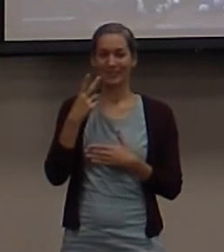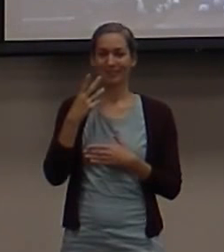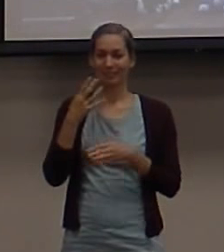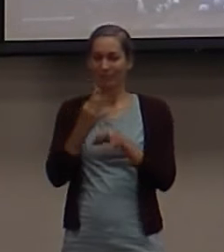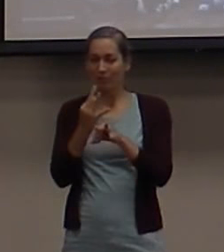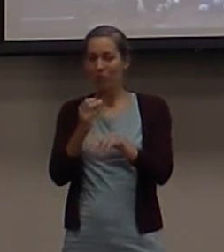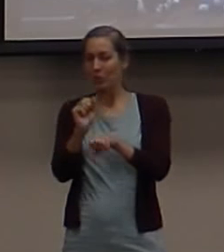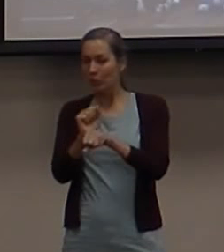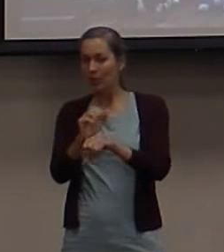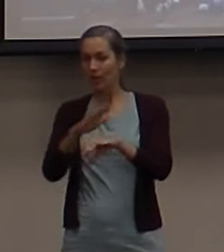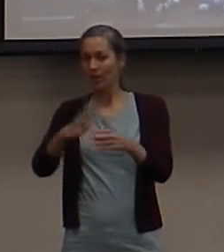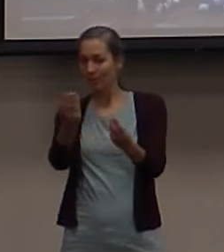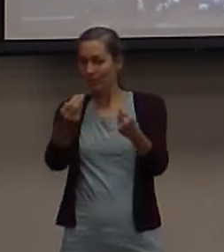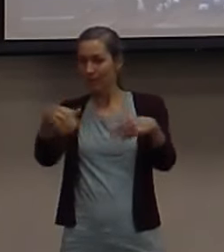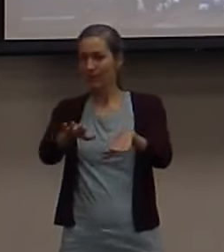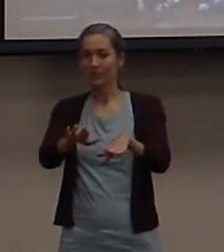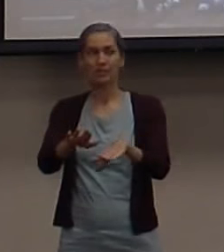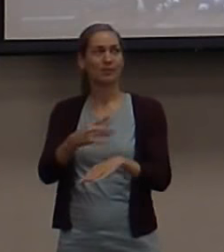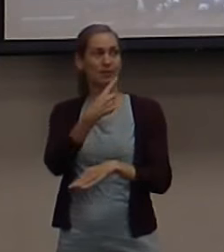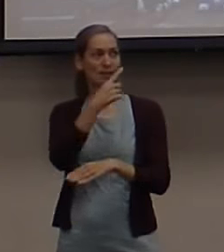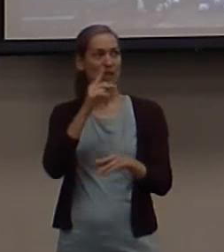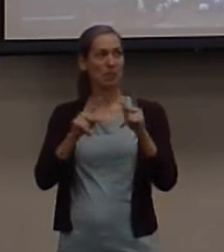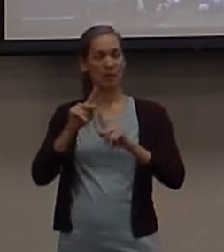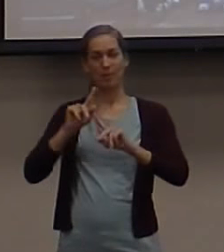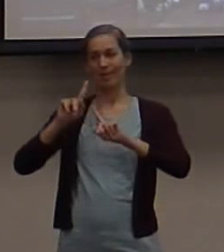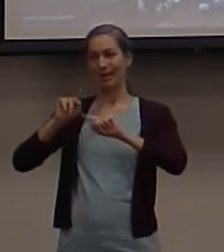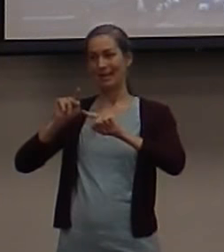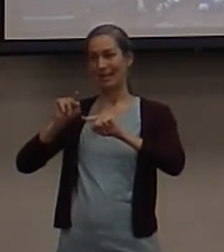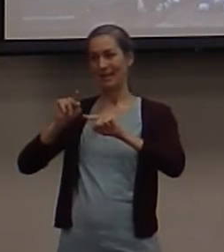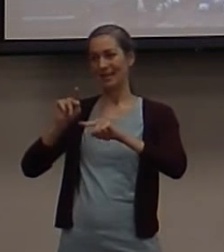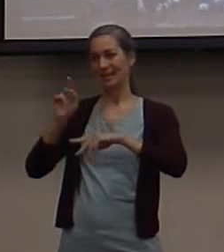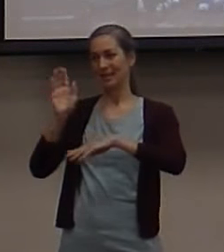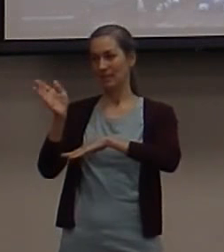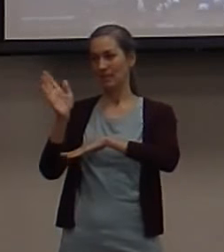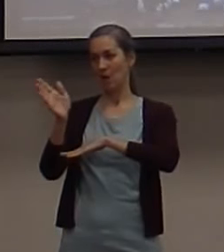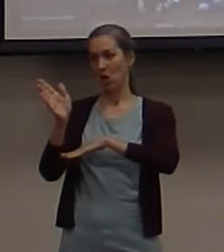This was people at the seminar. I'm going to get out of their way. I don't